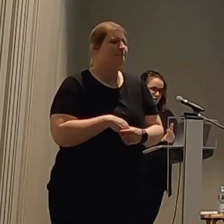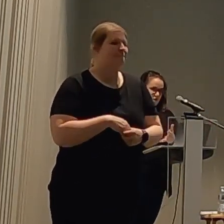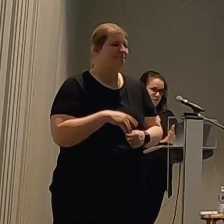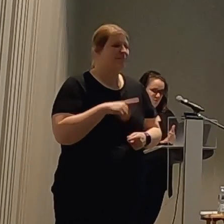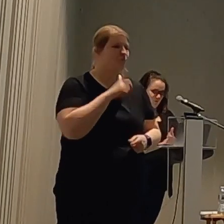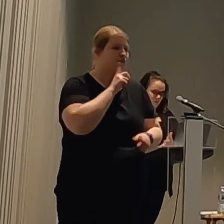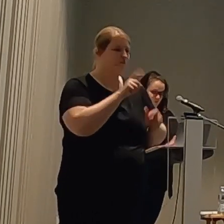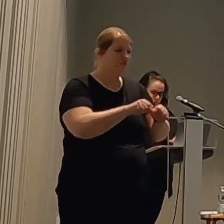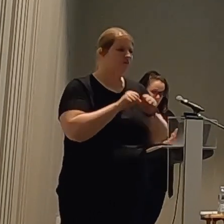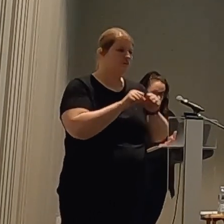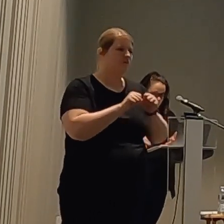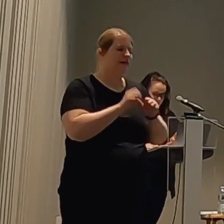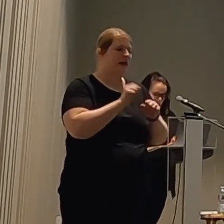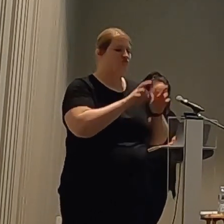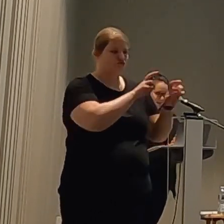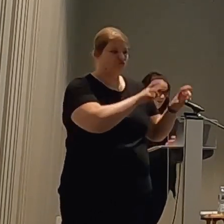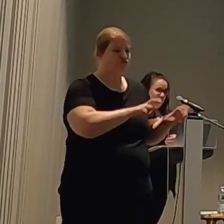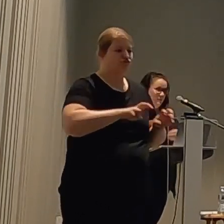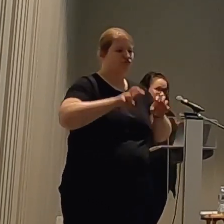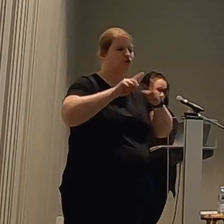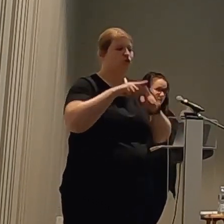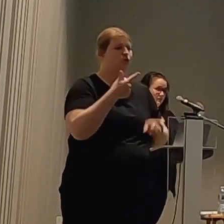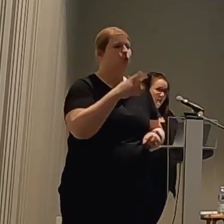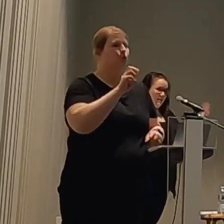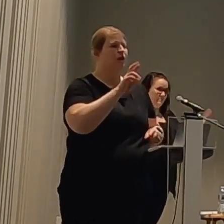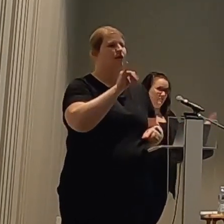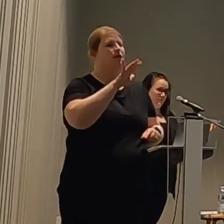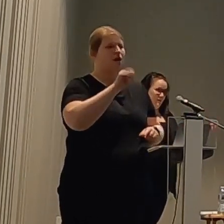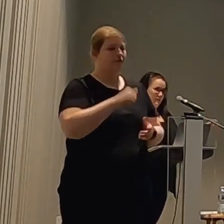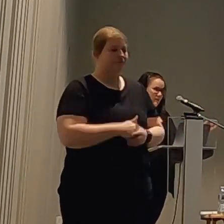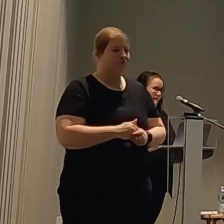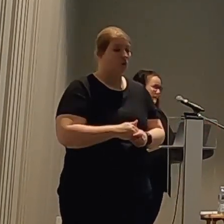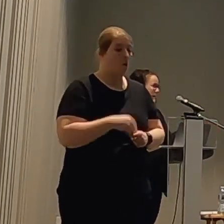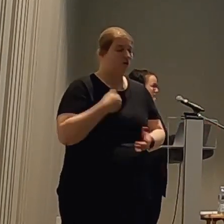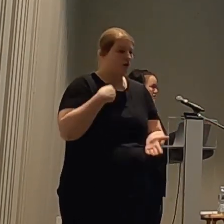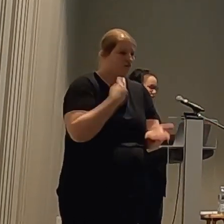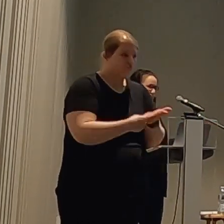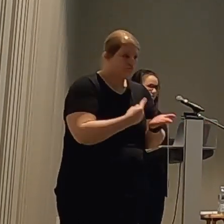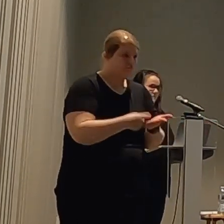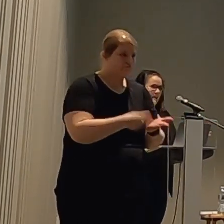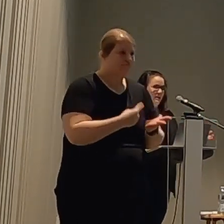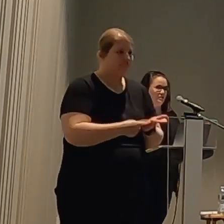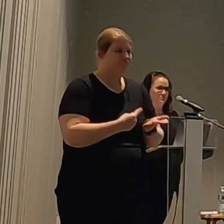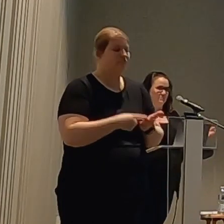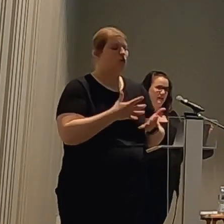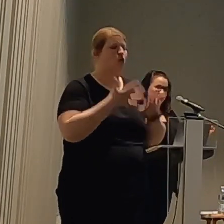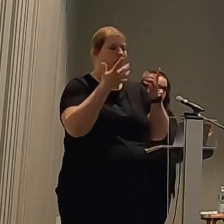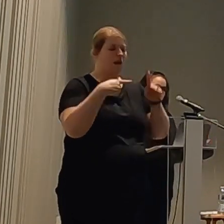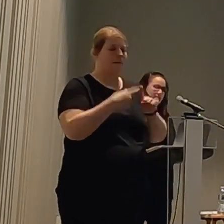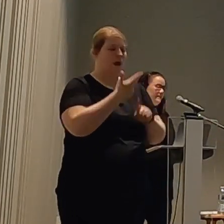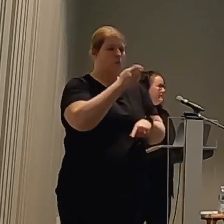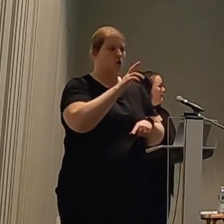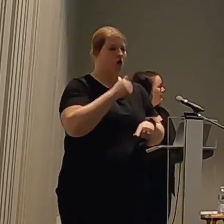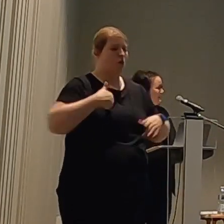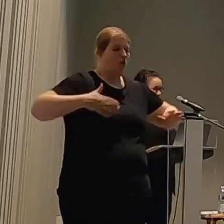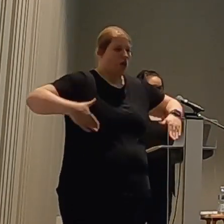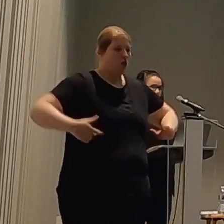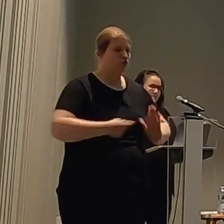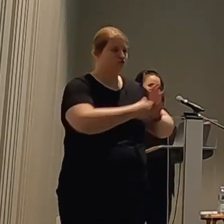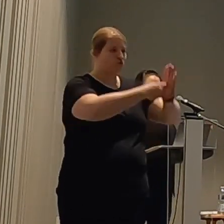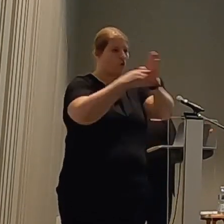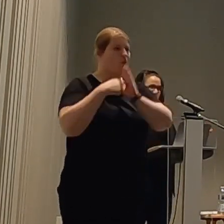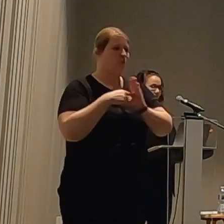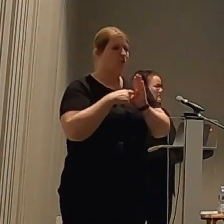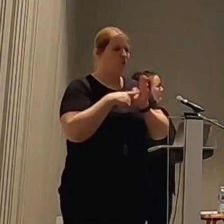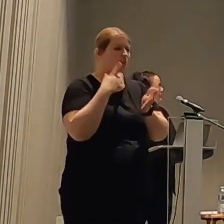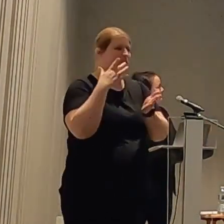transition into Guernica. So I've talked a lot about Guernica, and I haven't shown you the actual painting yet,